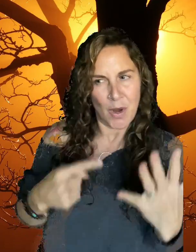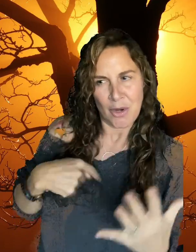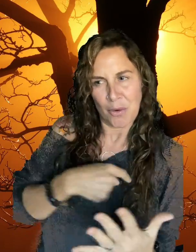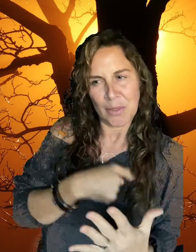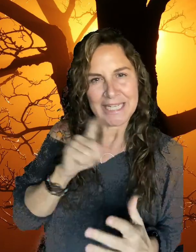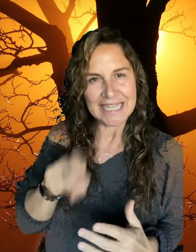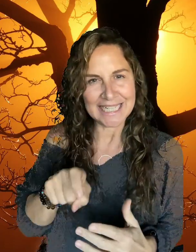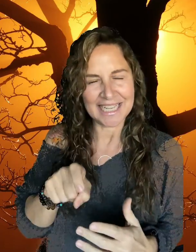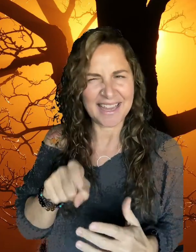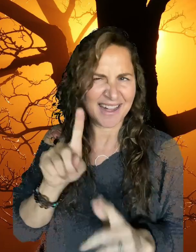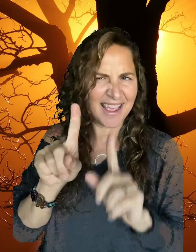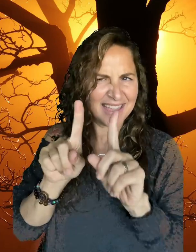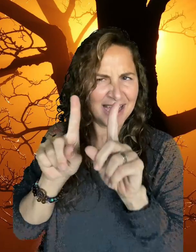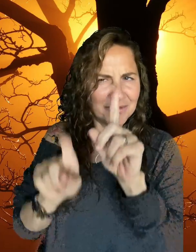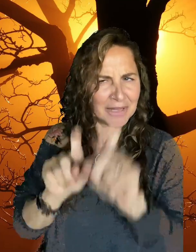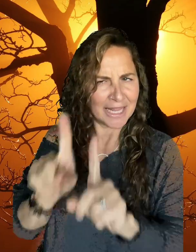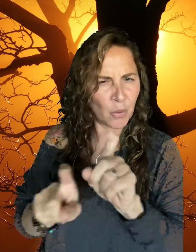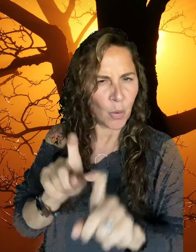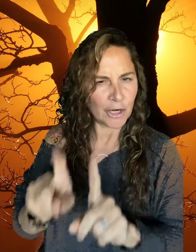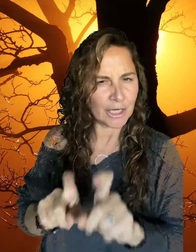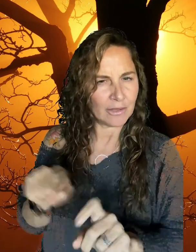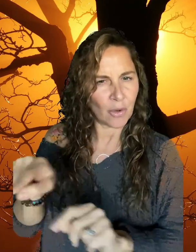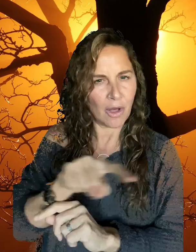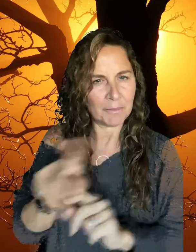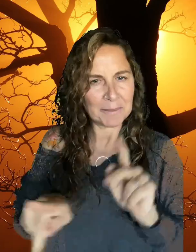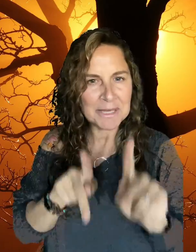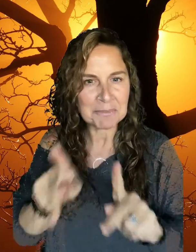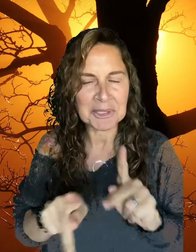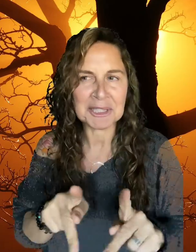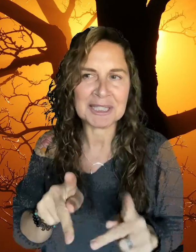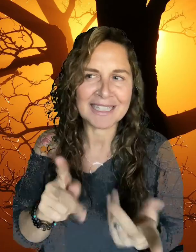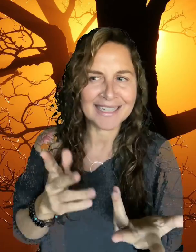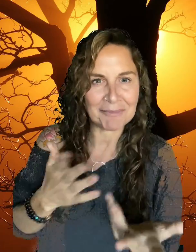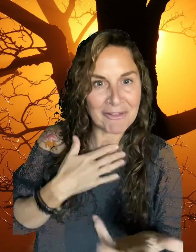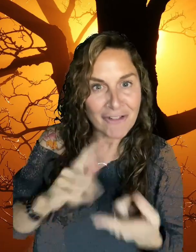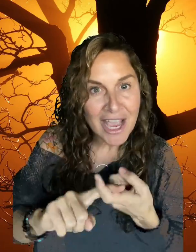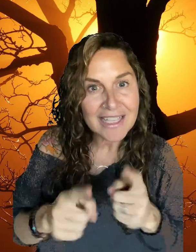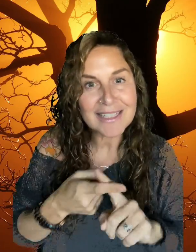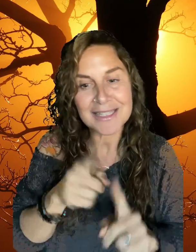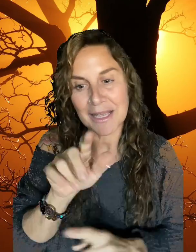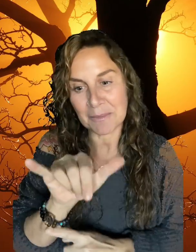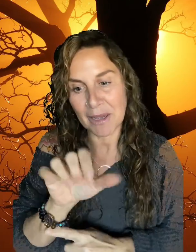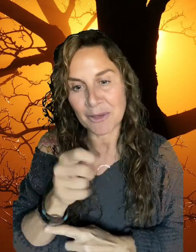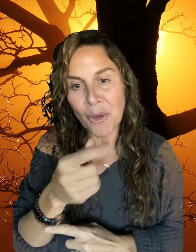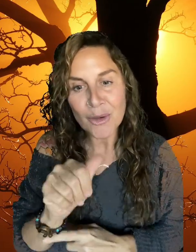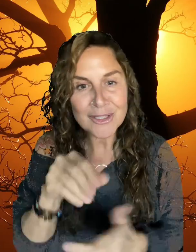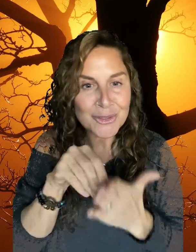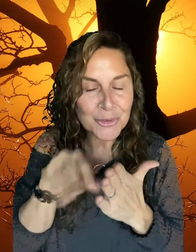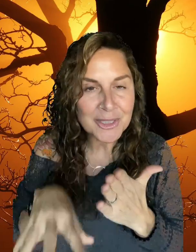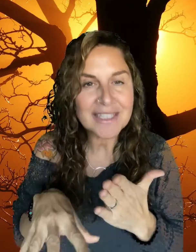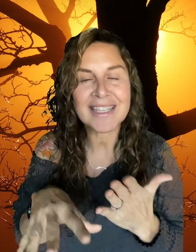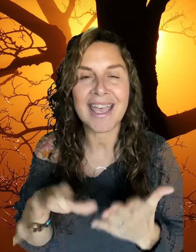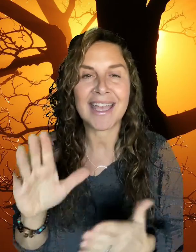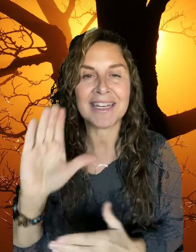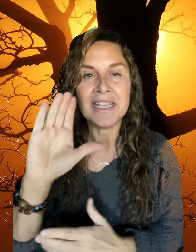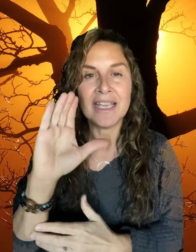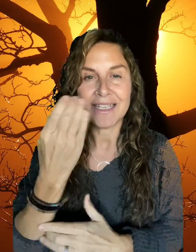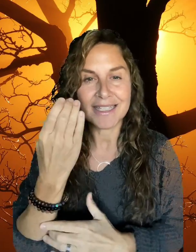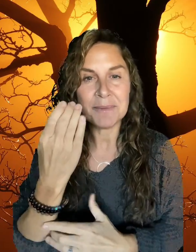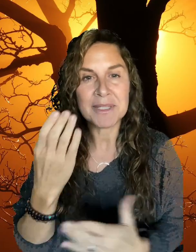are we needing? And I kind of like queried all my people and my friends and my yoga students, and it seems like